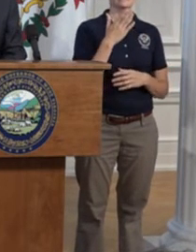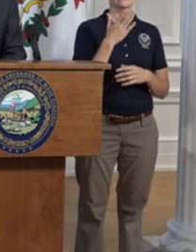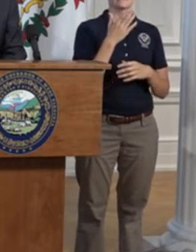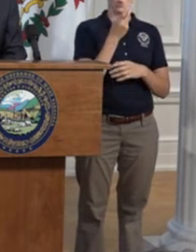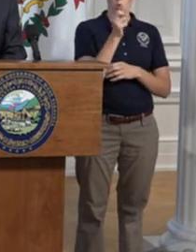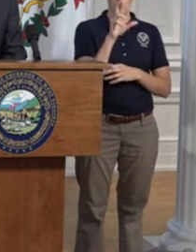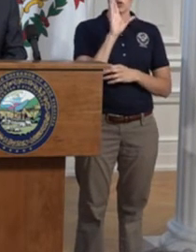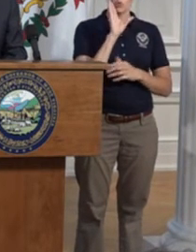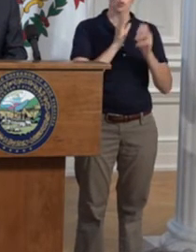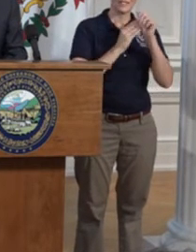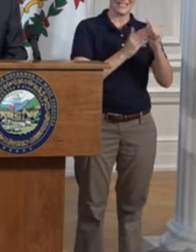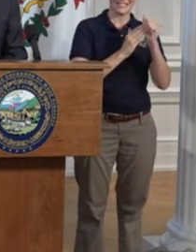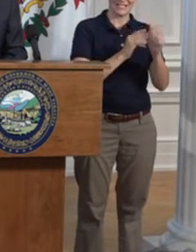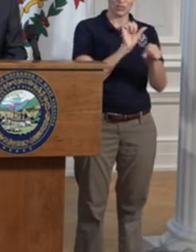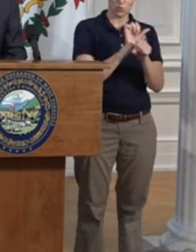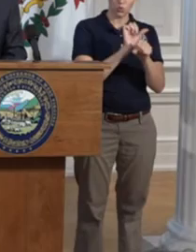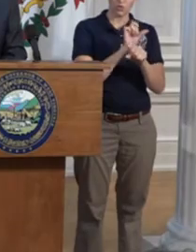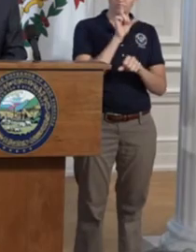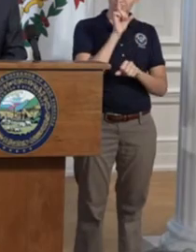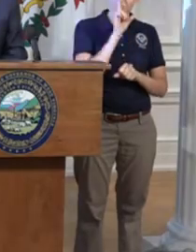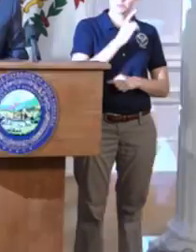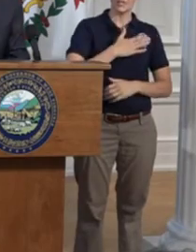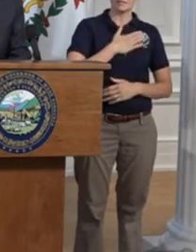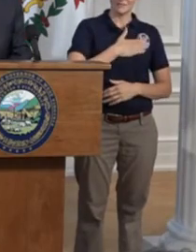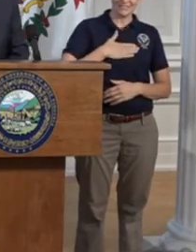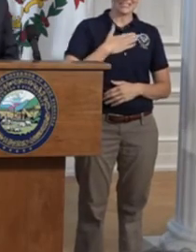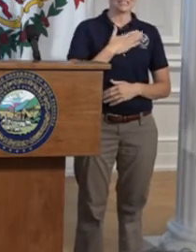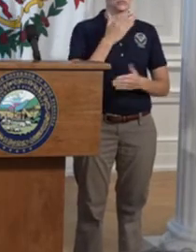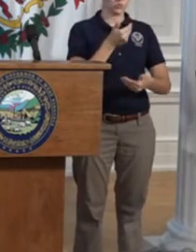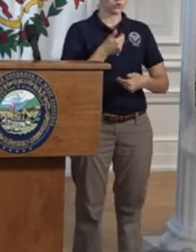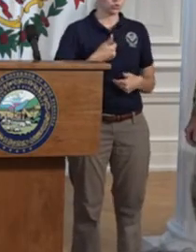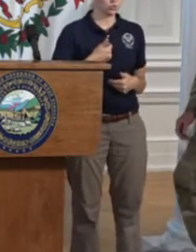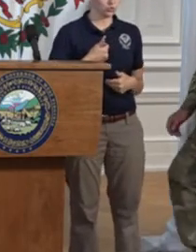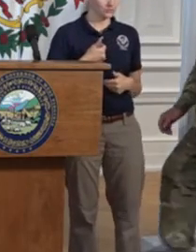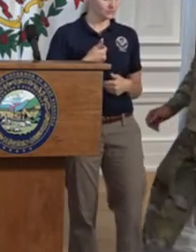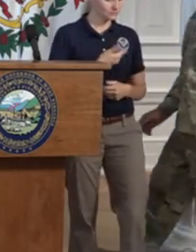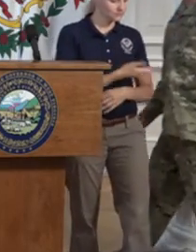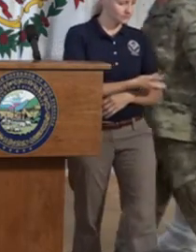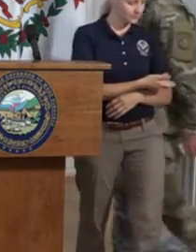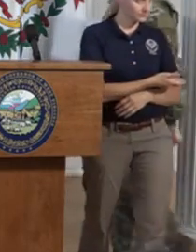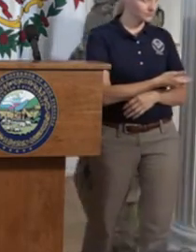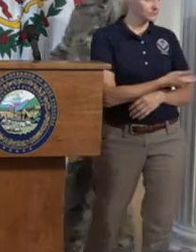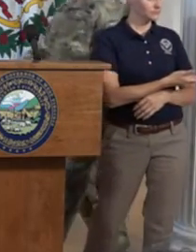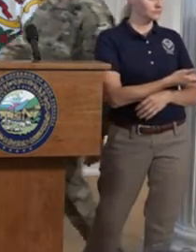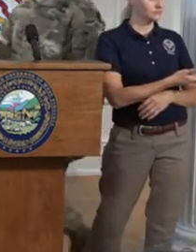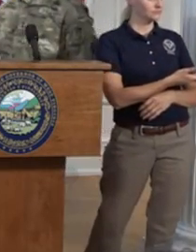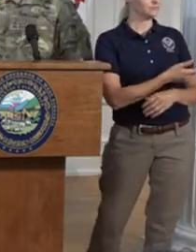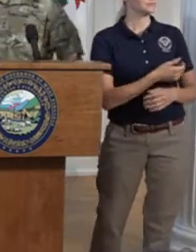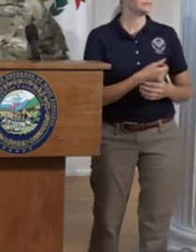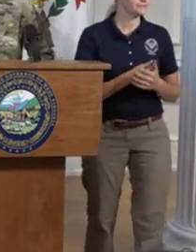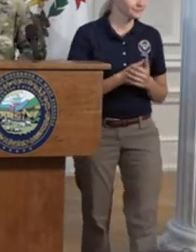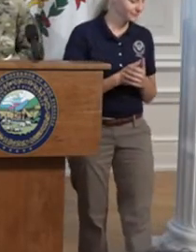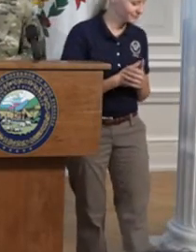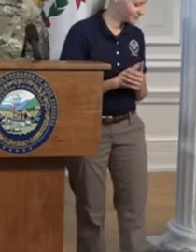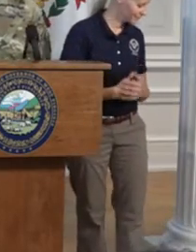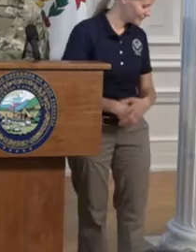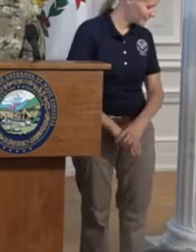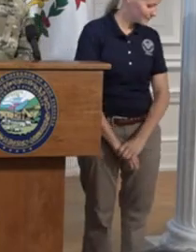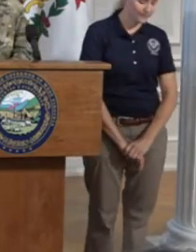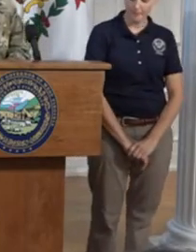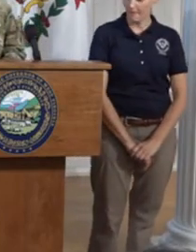pleased to introduce him today for an update from the Guard. General.